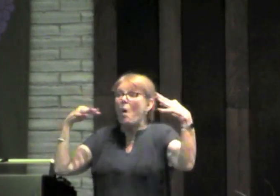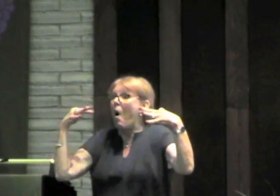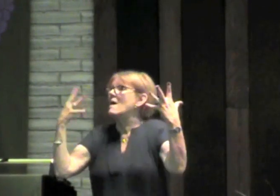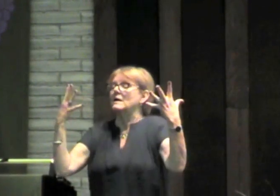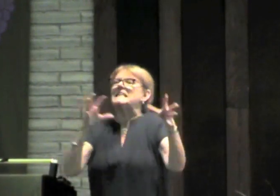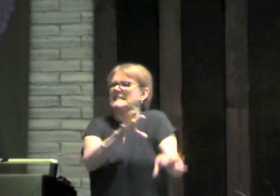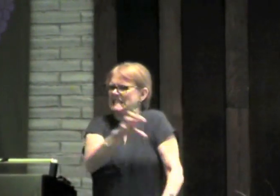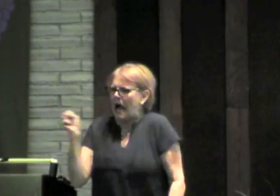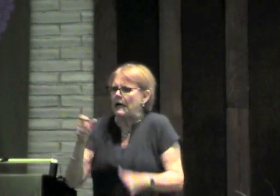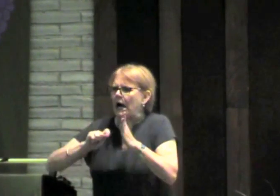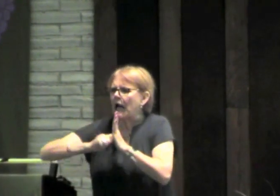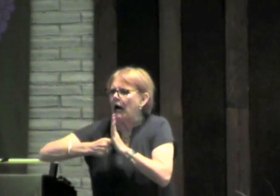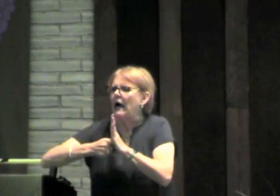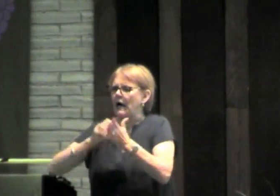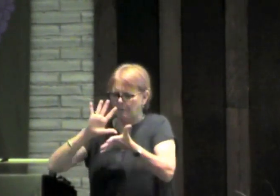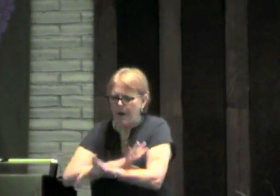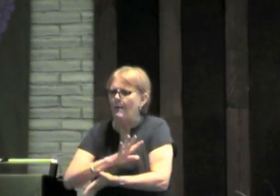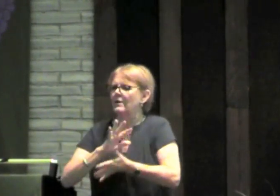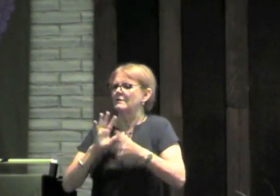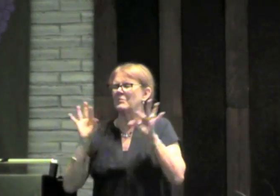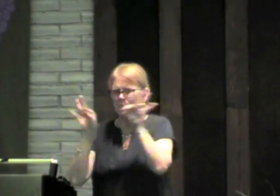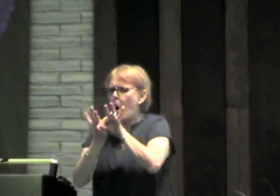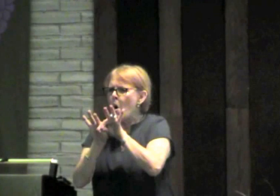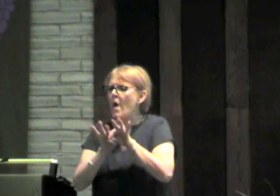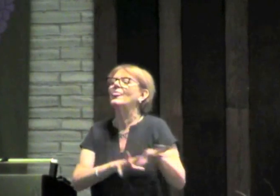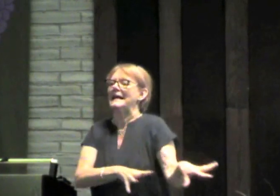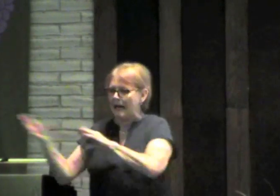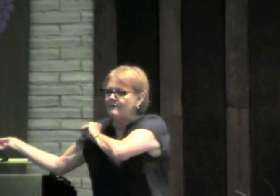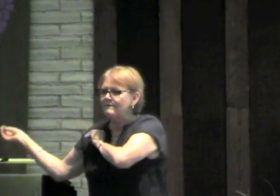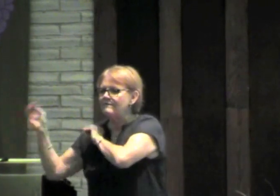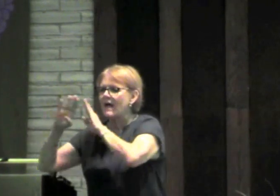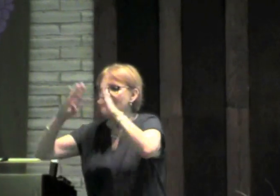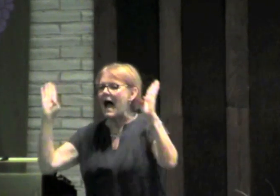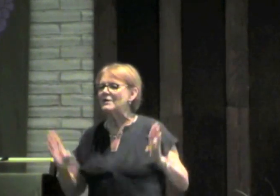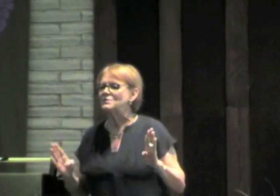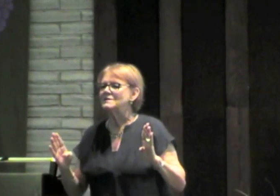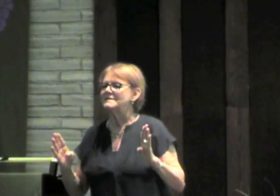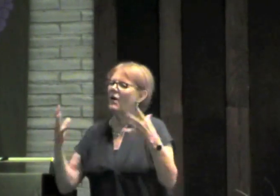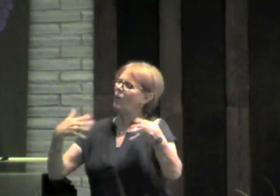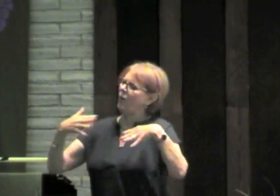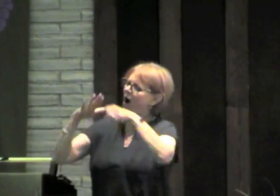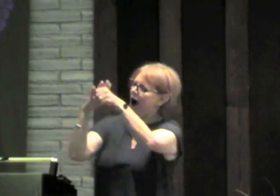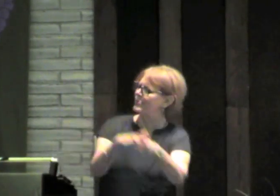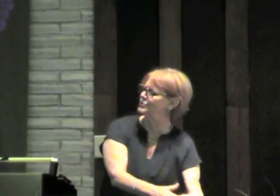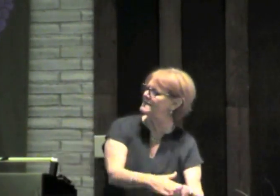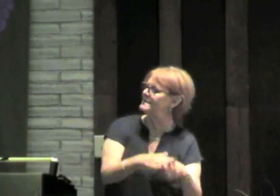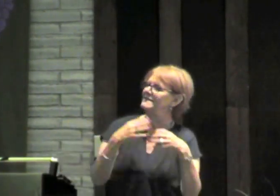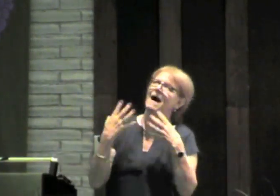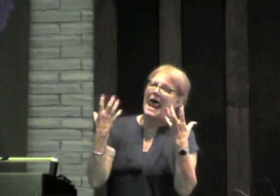to spread that, when war comes, take your key and your deeds with you before you leave your house. I mean,